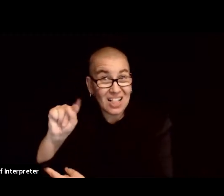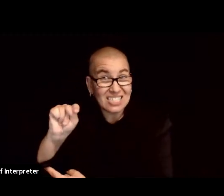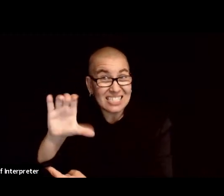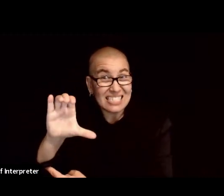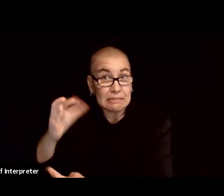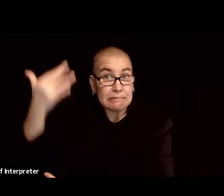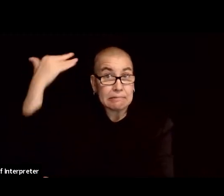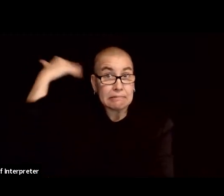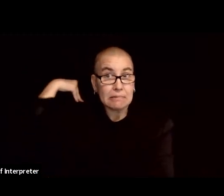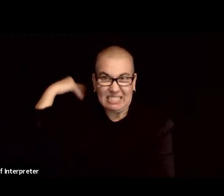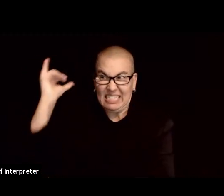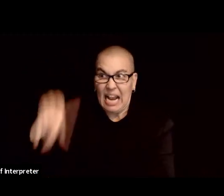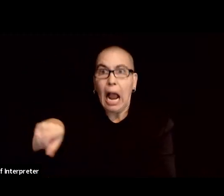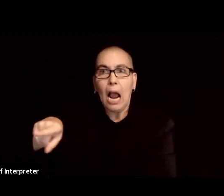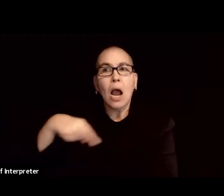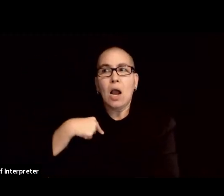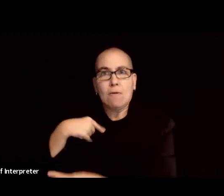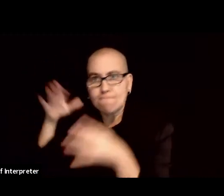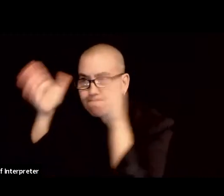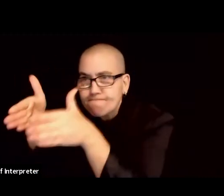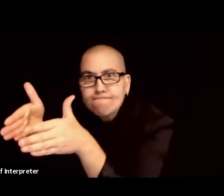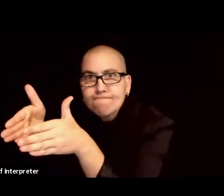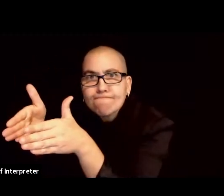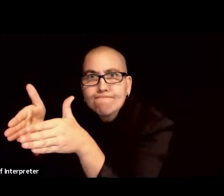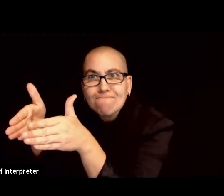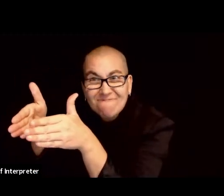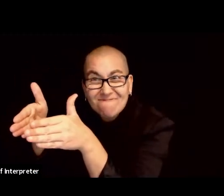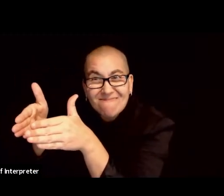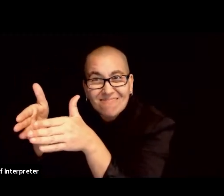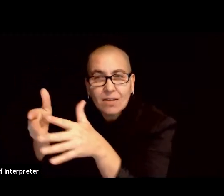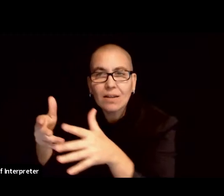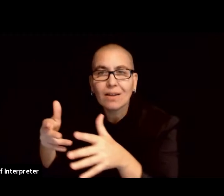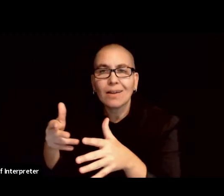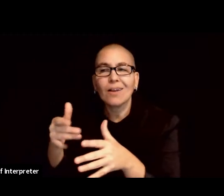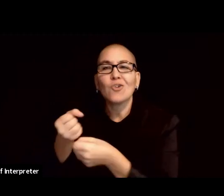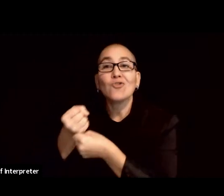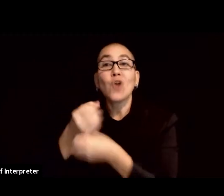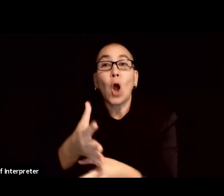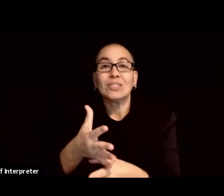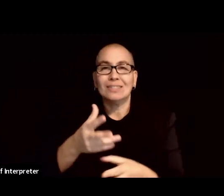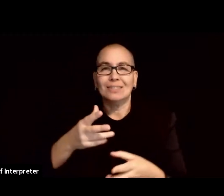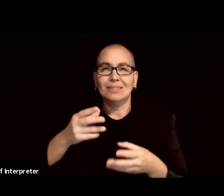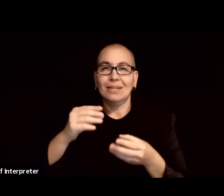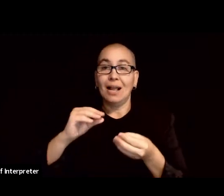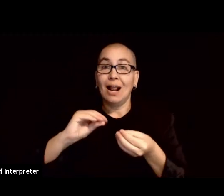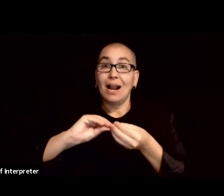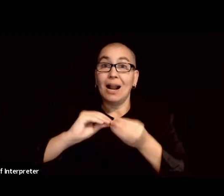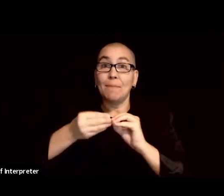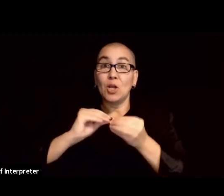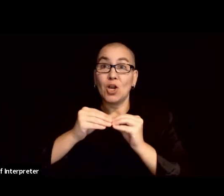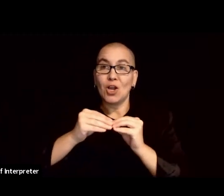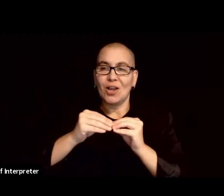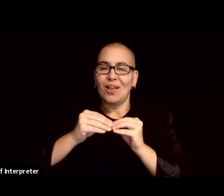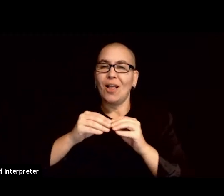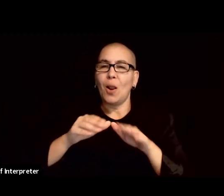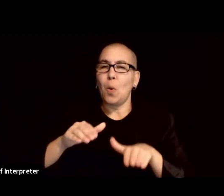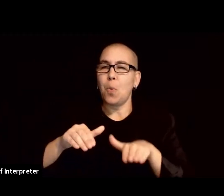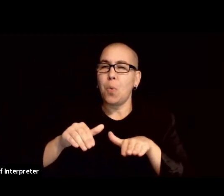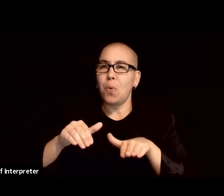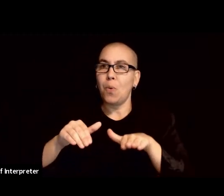contributing to the picture that we were seeing in Minnesota. And at this point, I would say that while